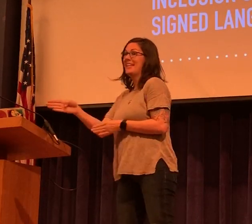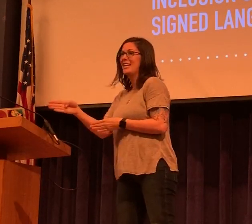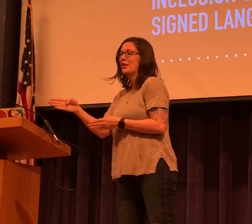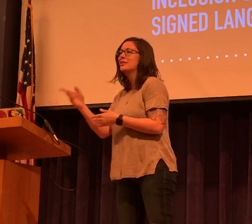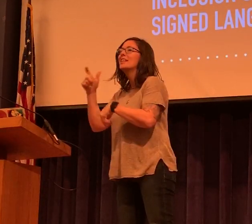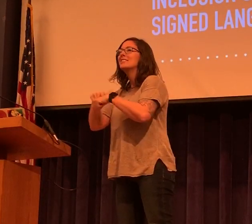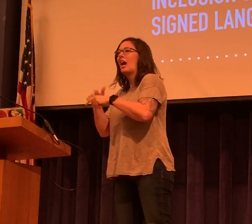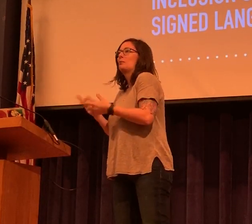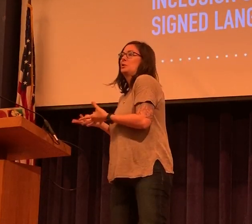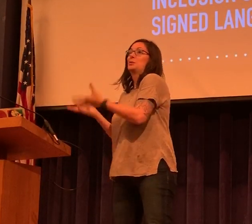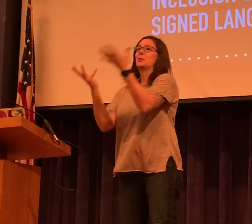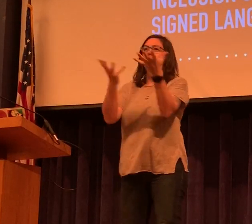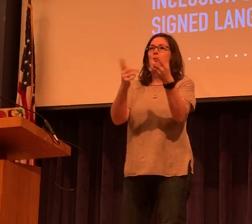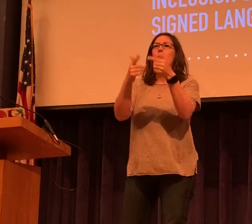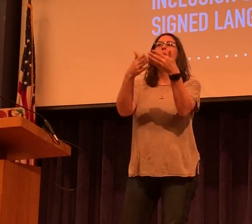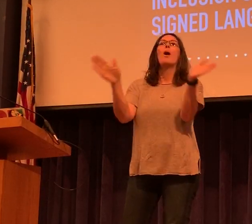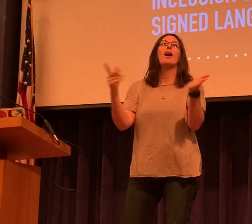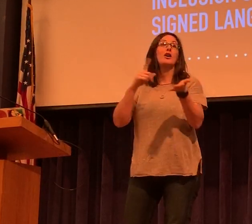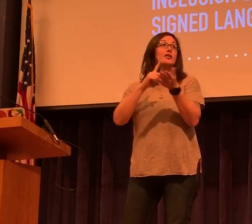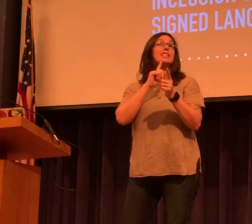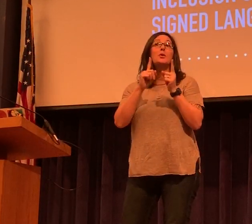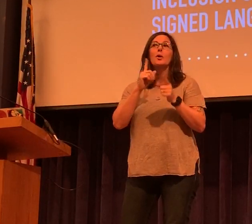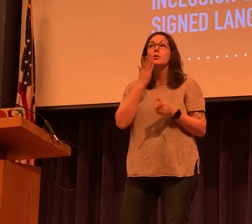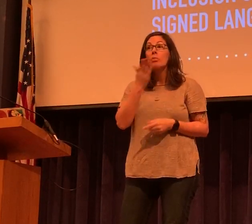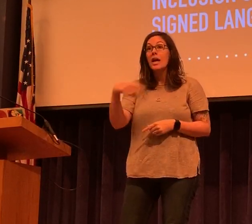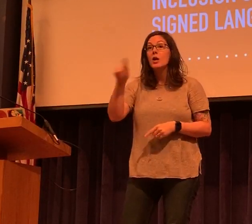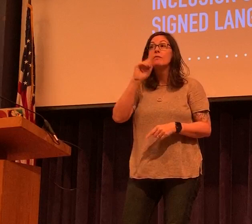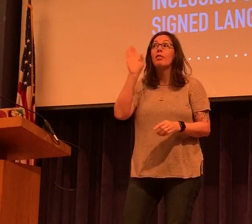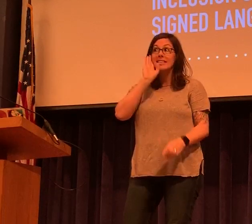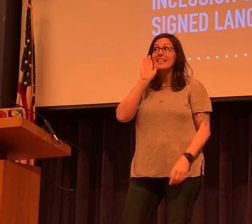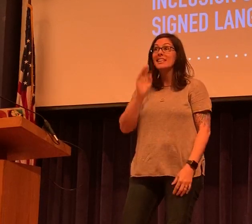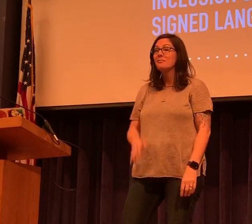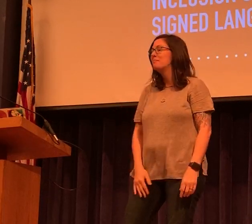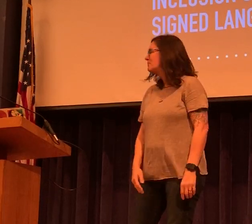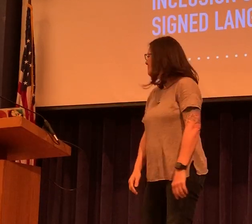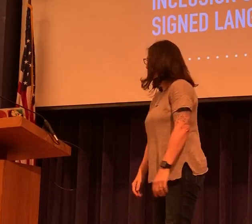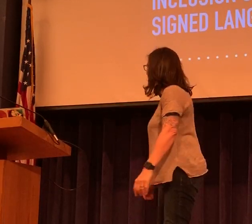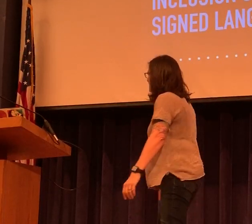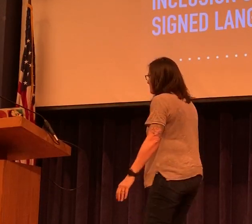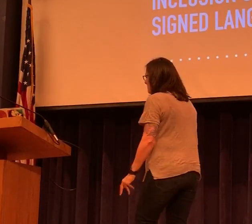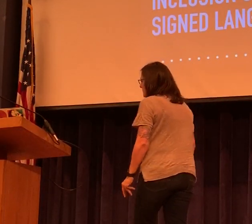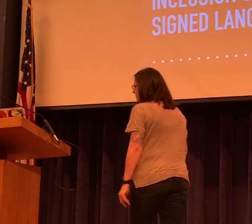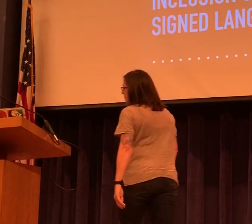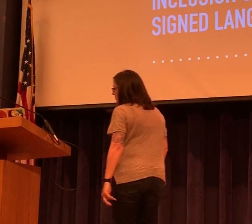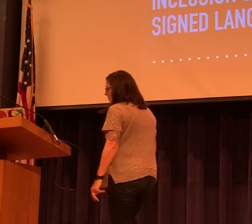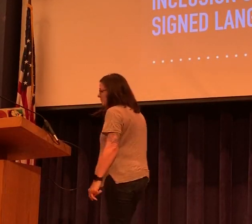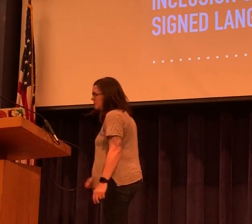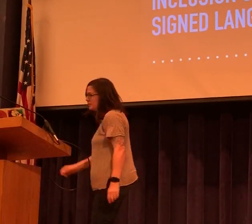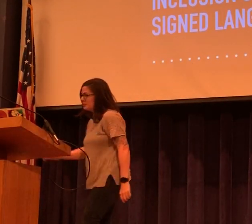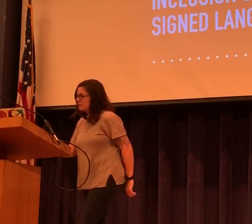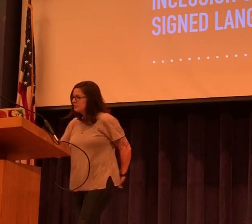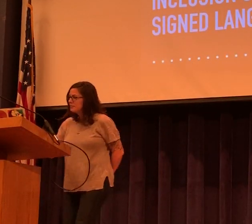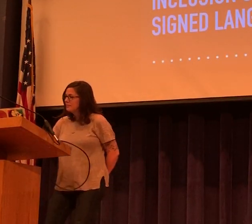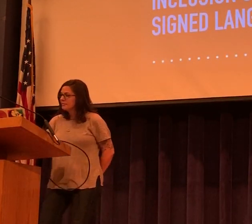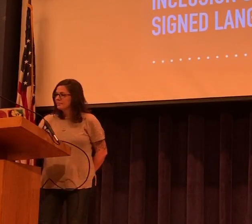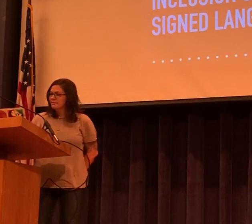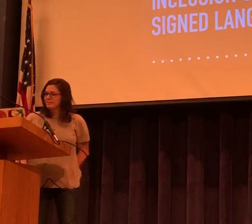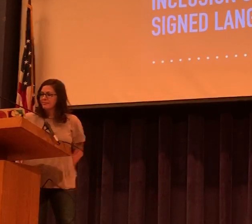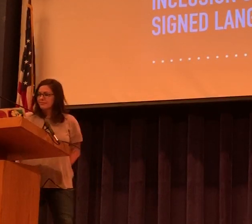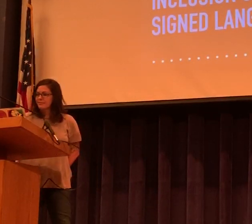about this. I think that it's high time that our discussions in a smaller segment of our field are brought to a broader audience. So thank you